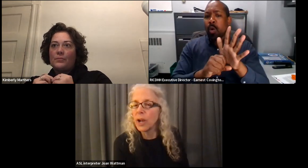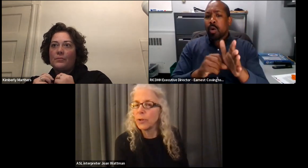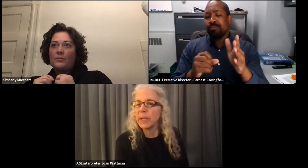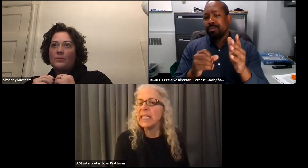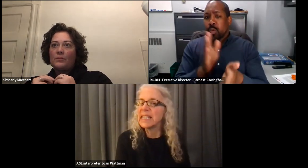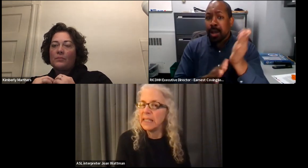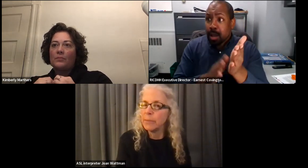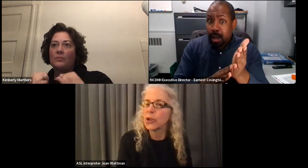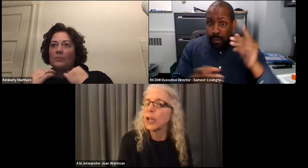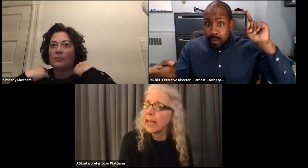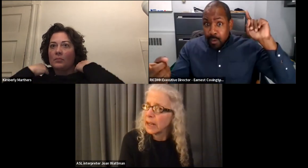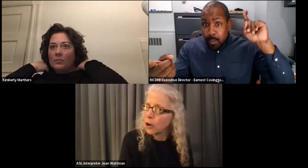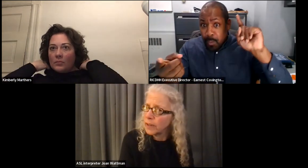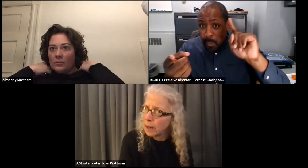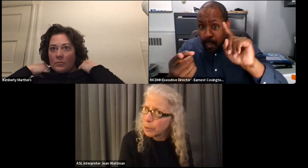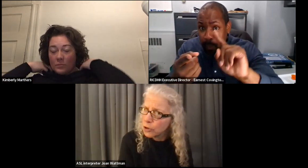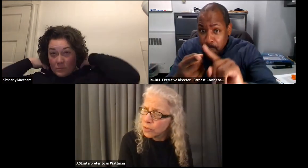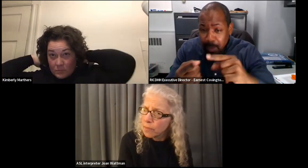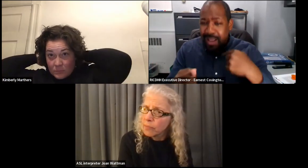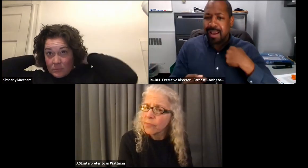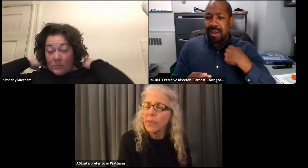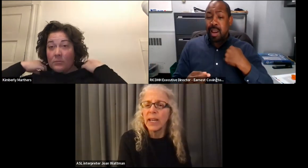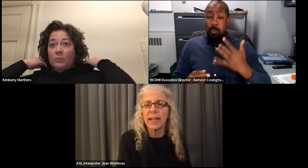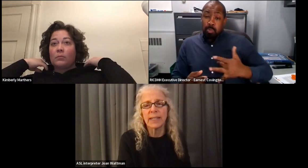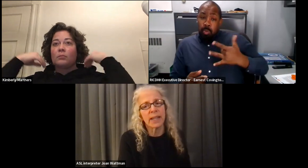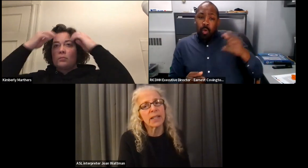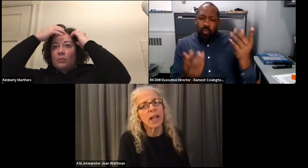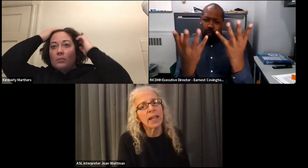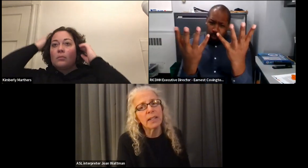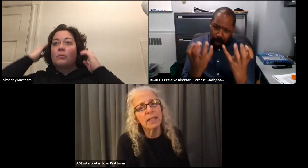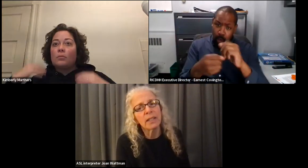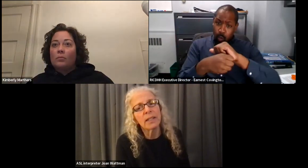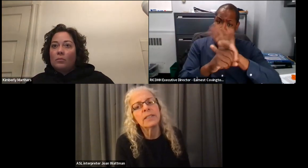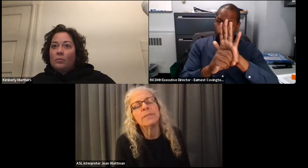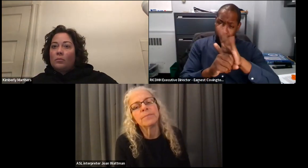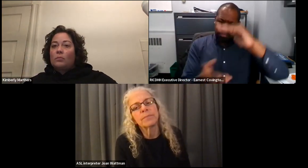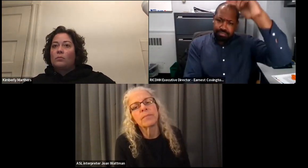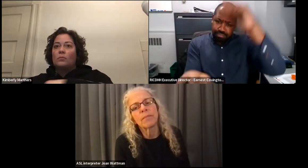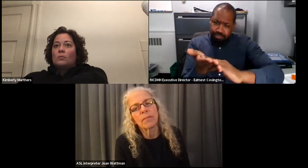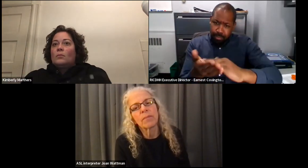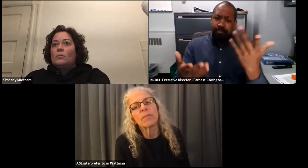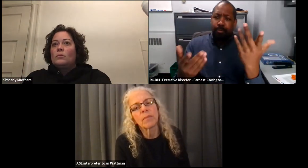I know Governor McKee's team is looking at COVID numbers, and as they decline,